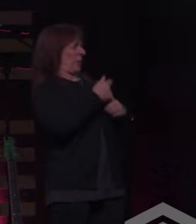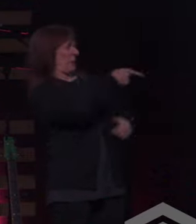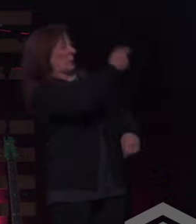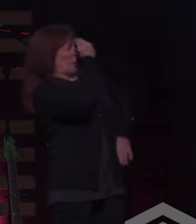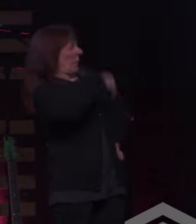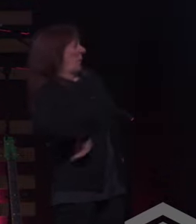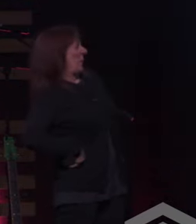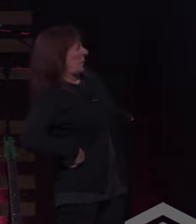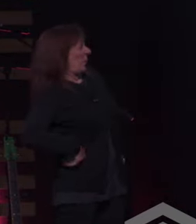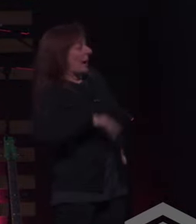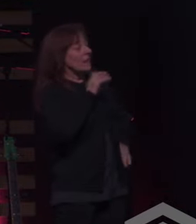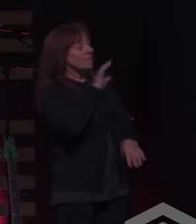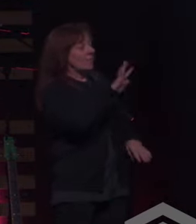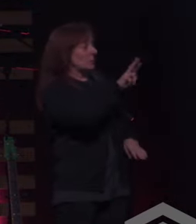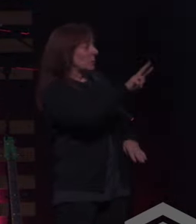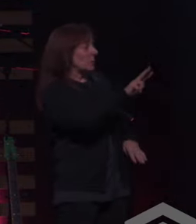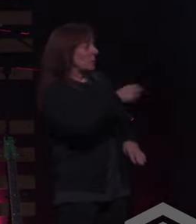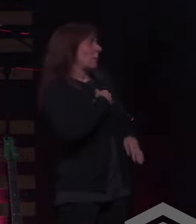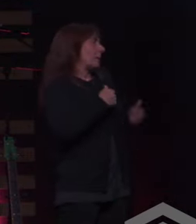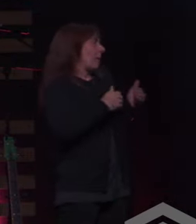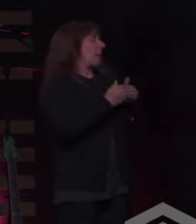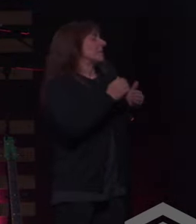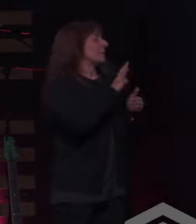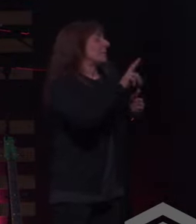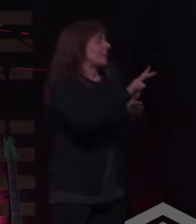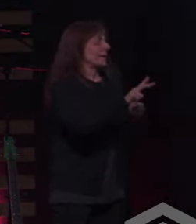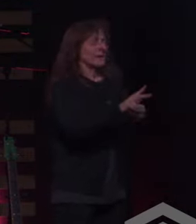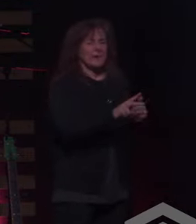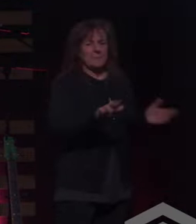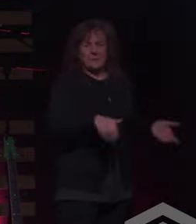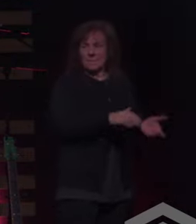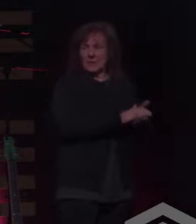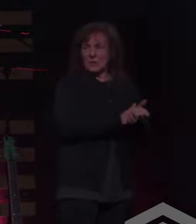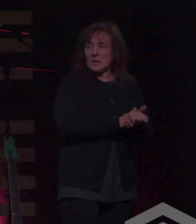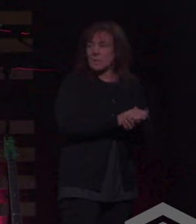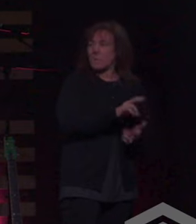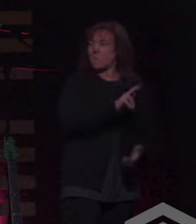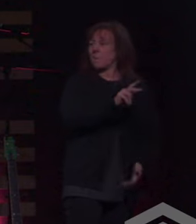I'm 42, almost 43, been married for, it'll be